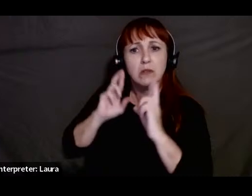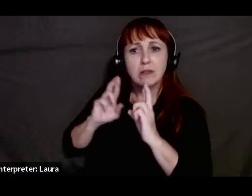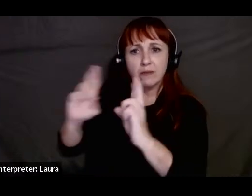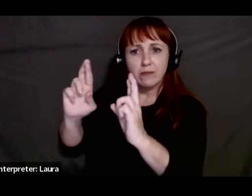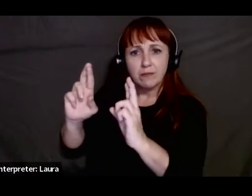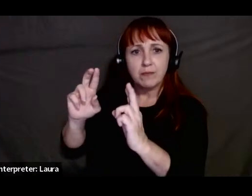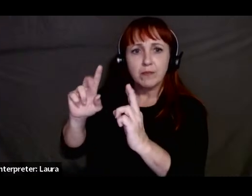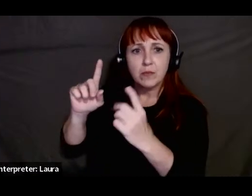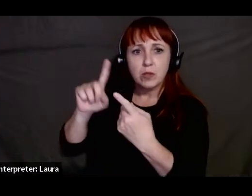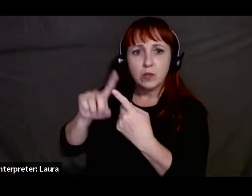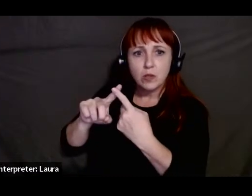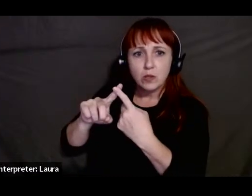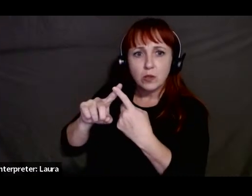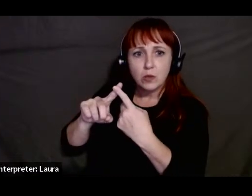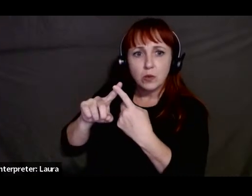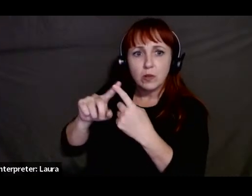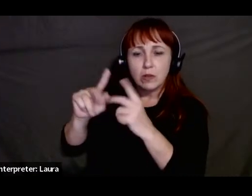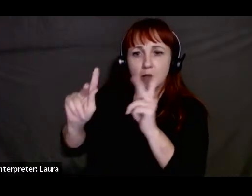the PTA,